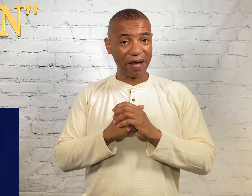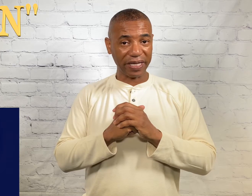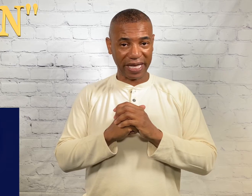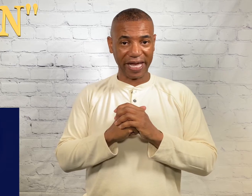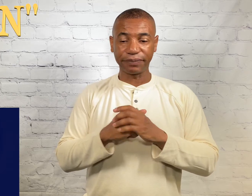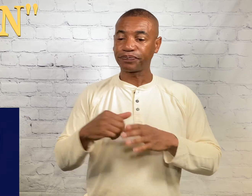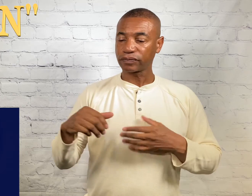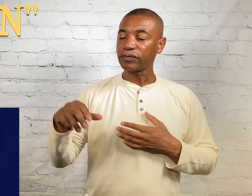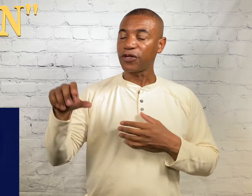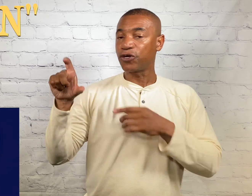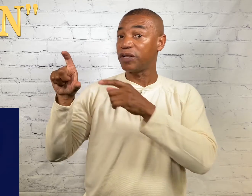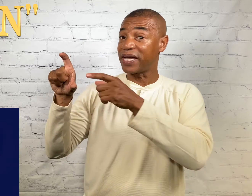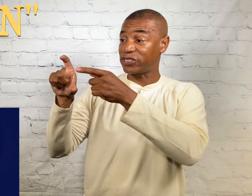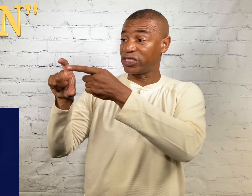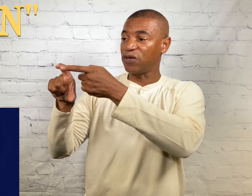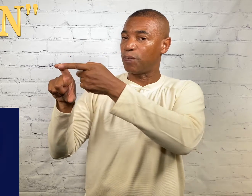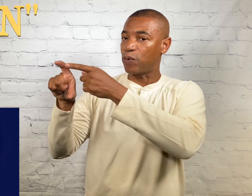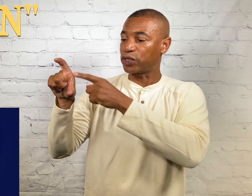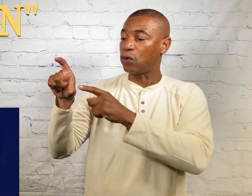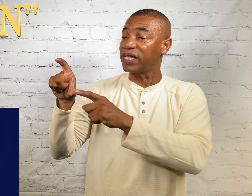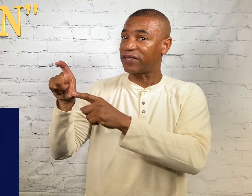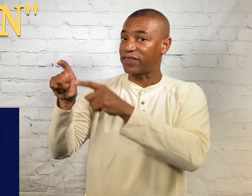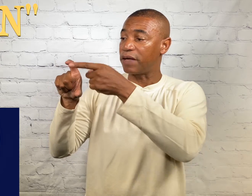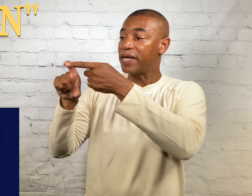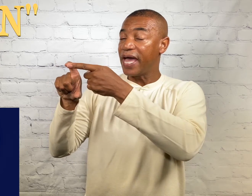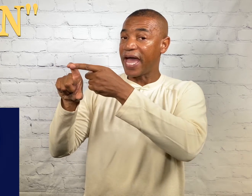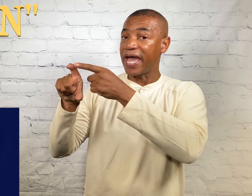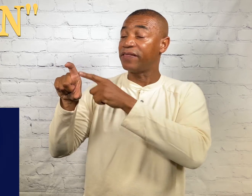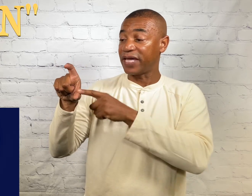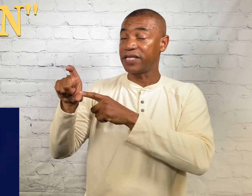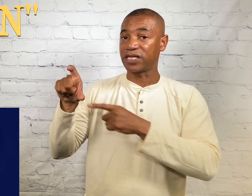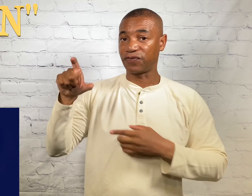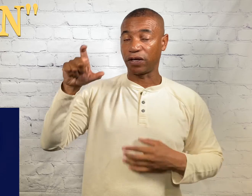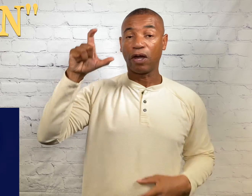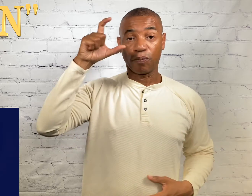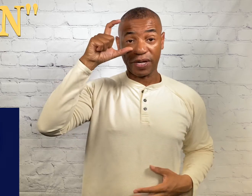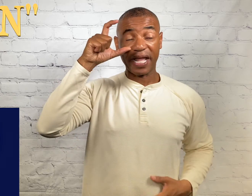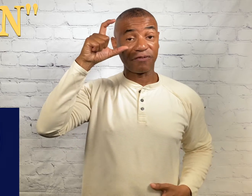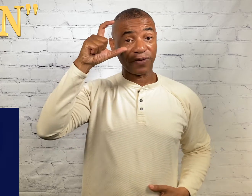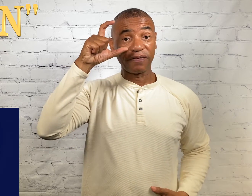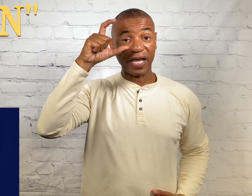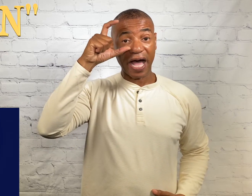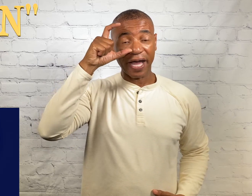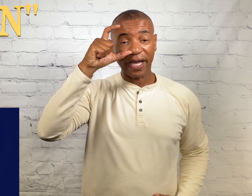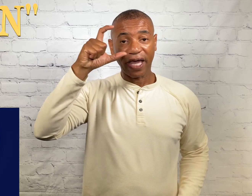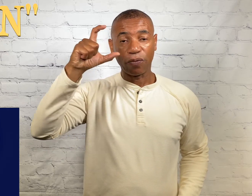dominant hand. You're going to make a C, but with only the thumb and the index finger. Bring that in front of the eye, and with a